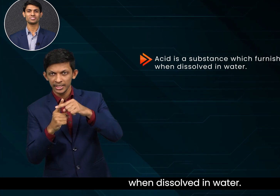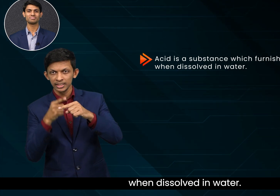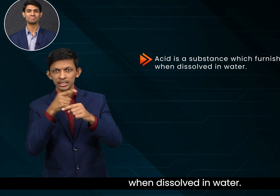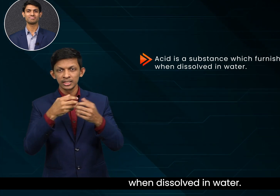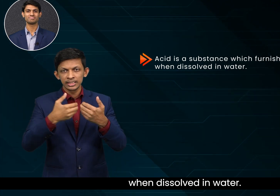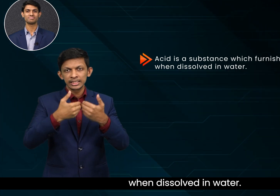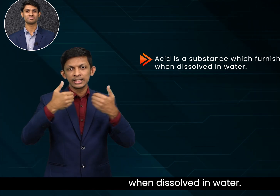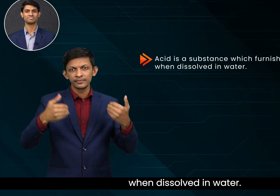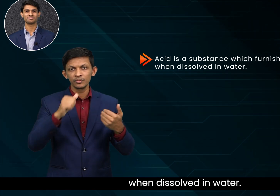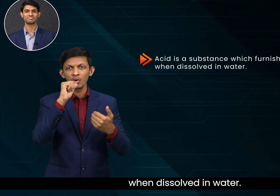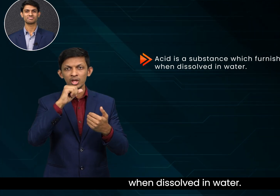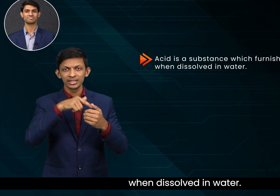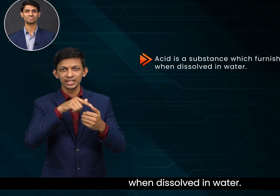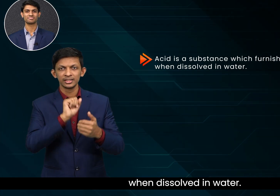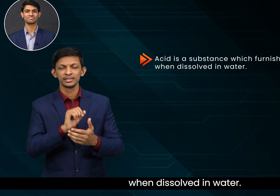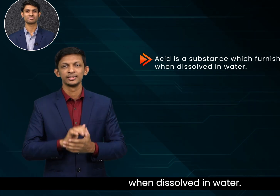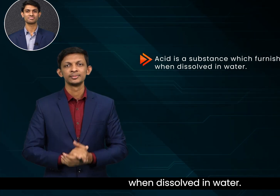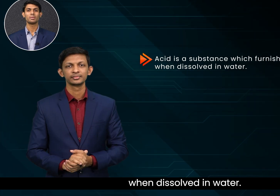water.